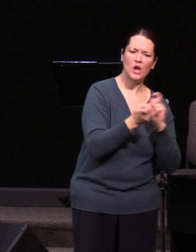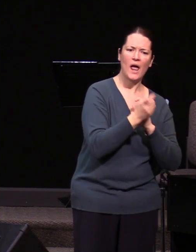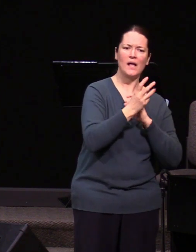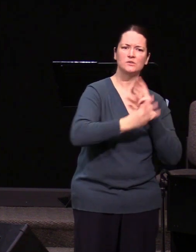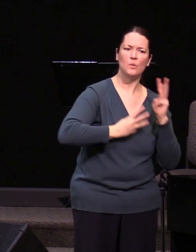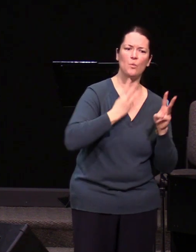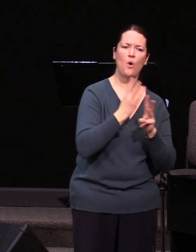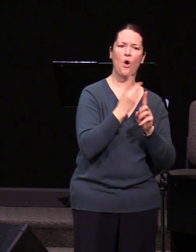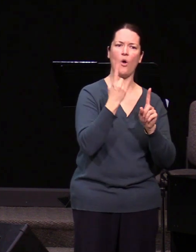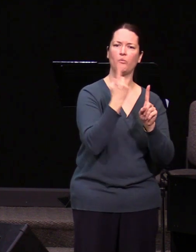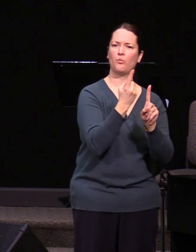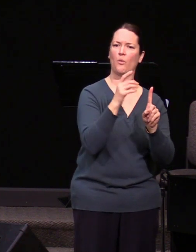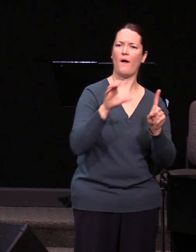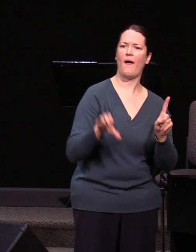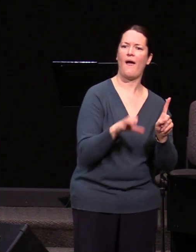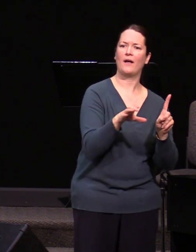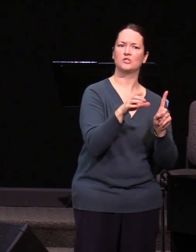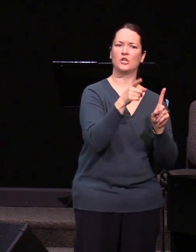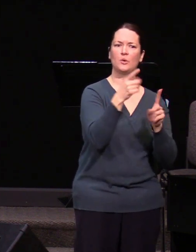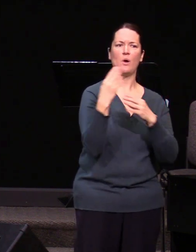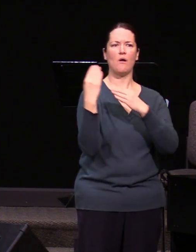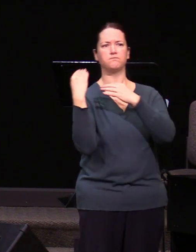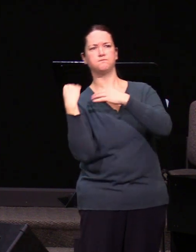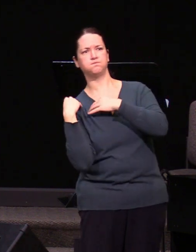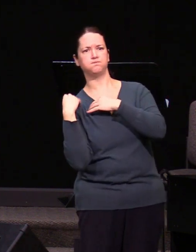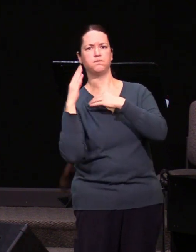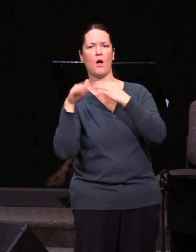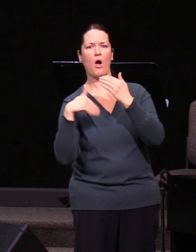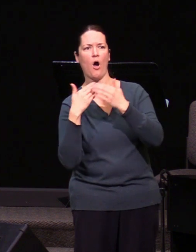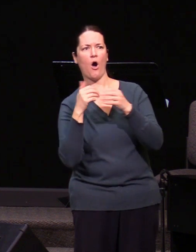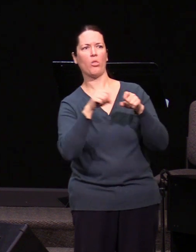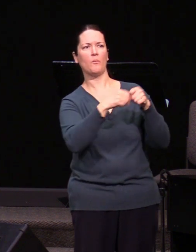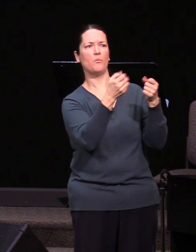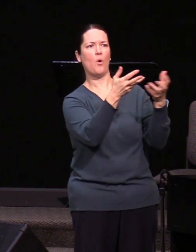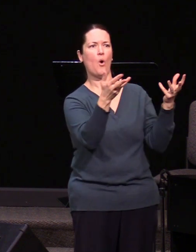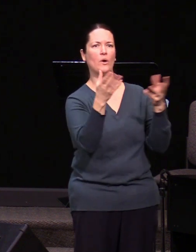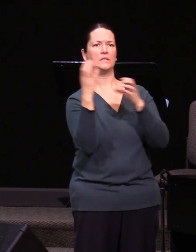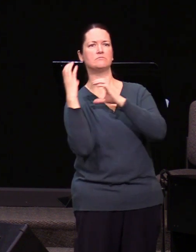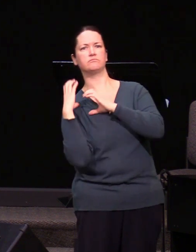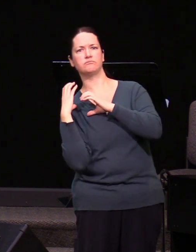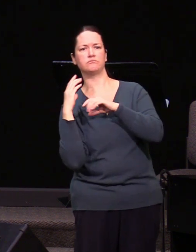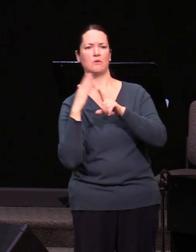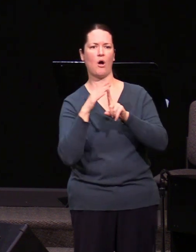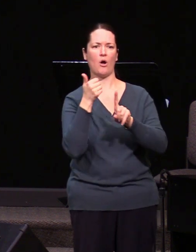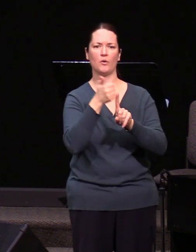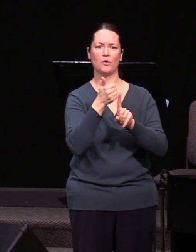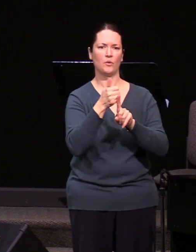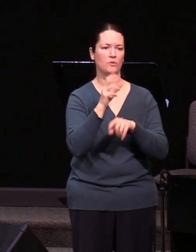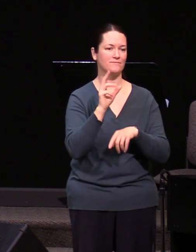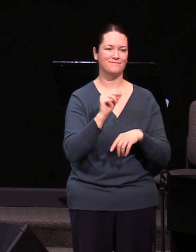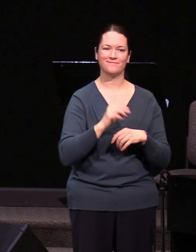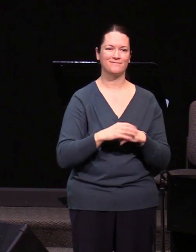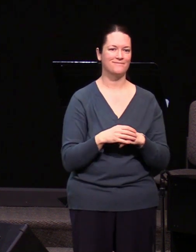through your own simple actions and carry the weight of all the brokenness on your shoulders.